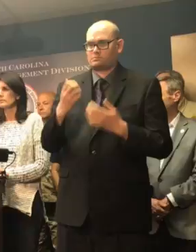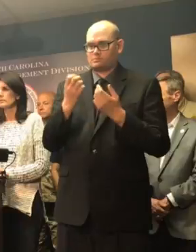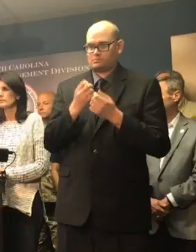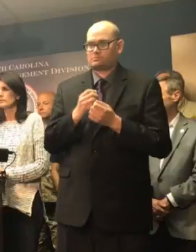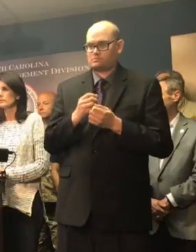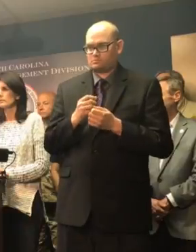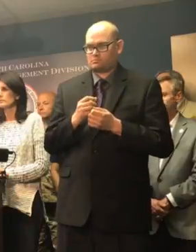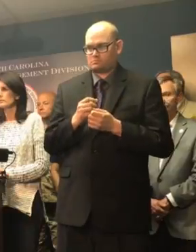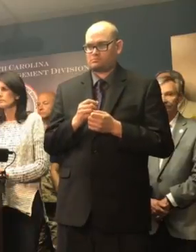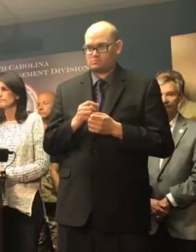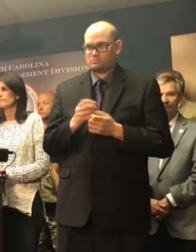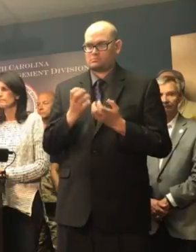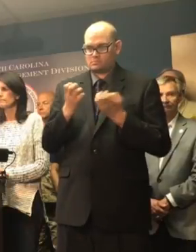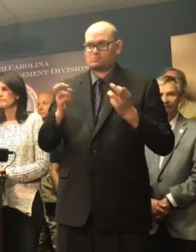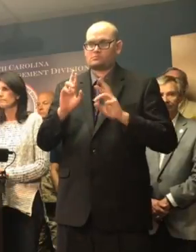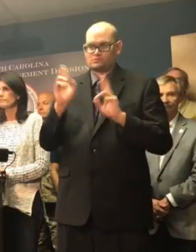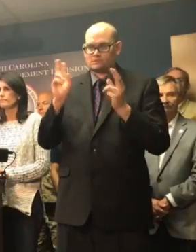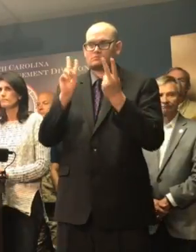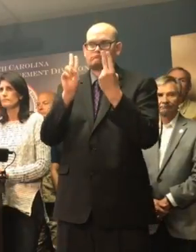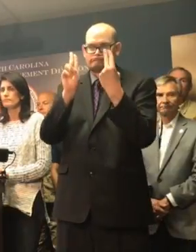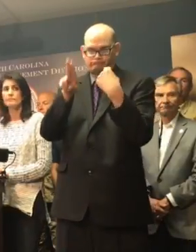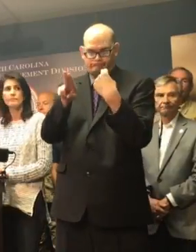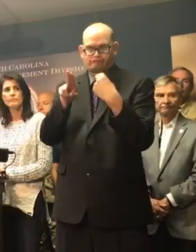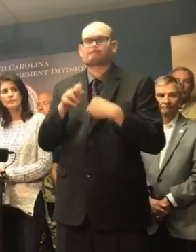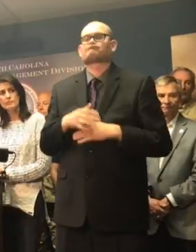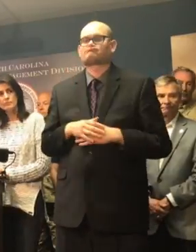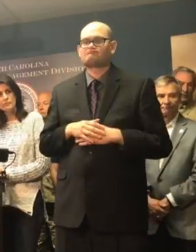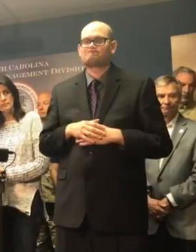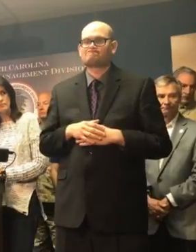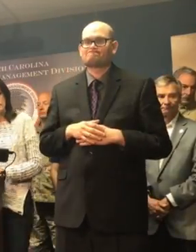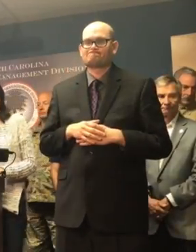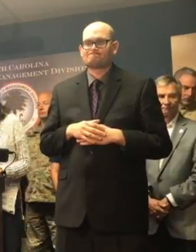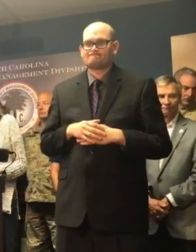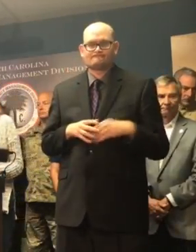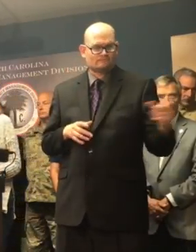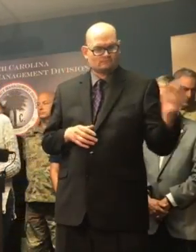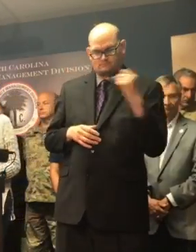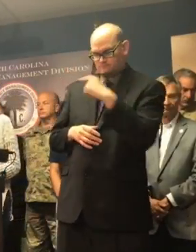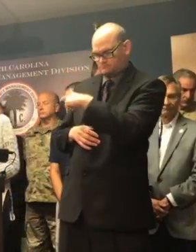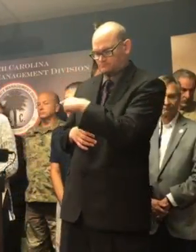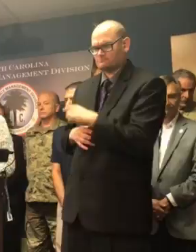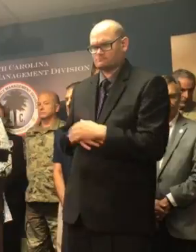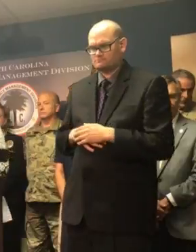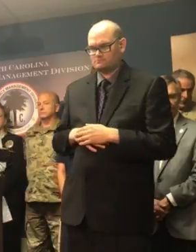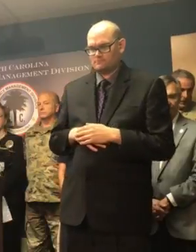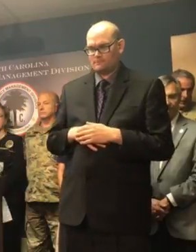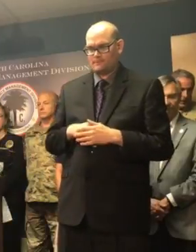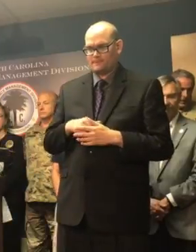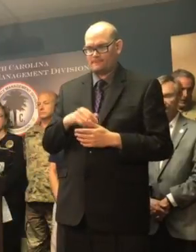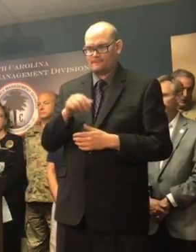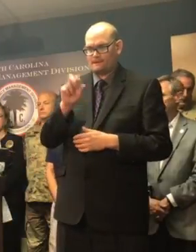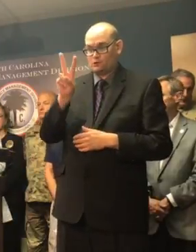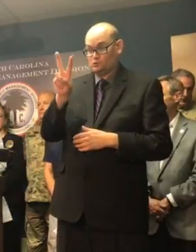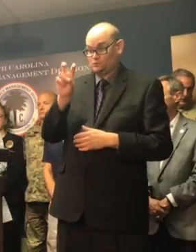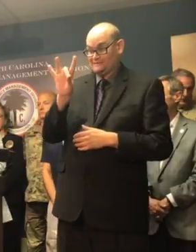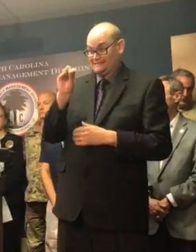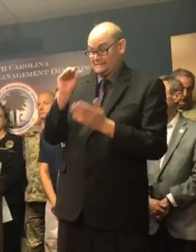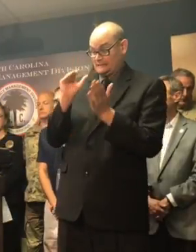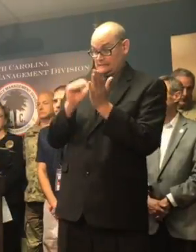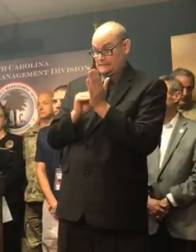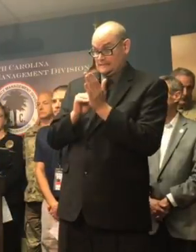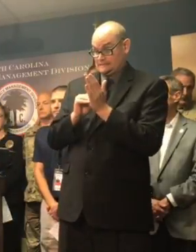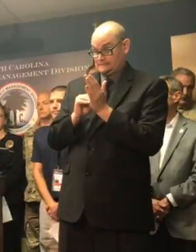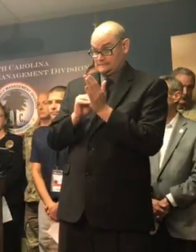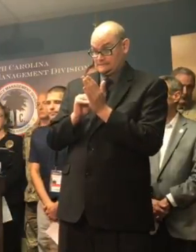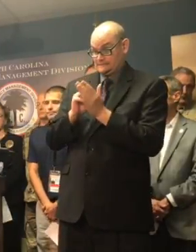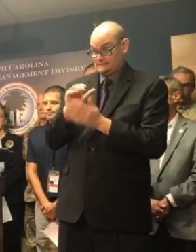for post response. Governor, the 280,000, is that of the 500,000, or where are they coming It from? is, and now